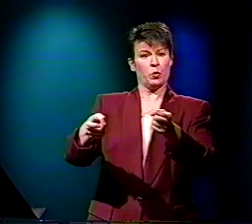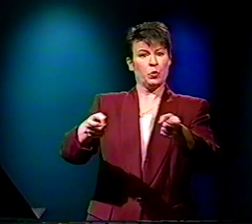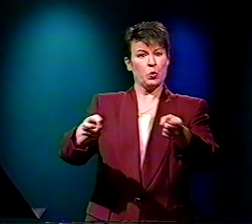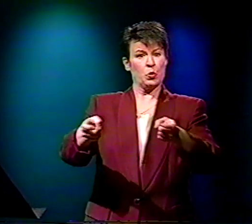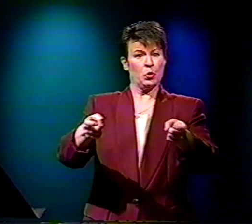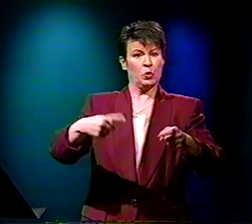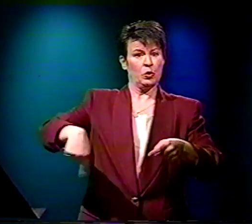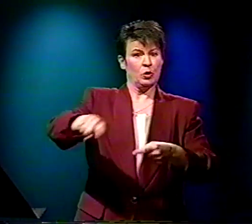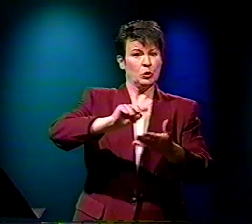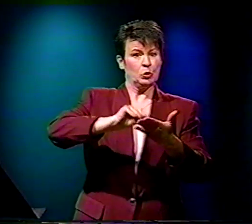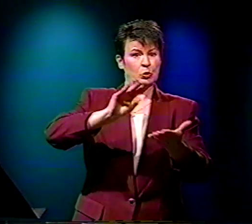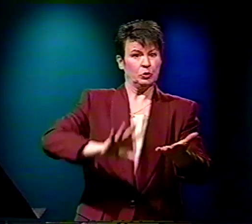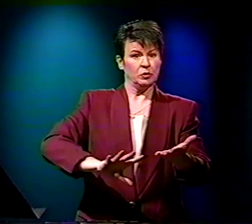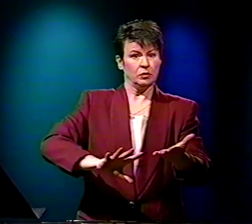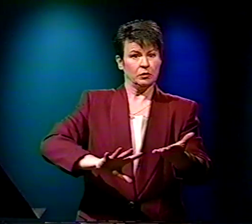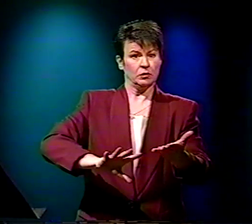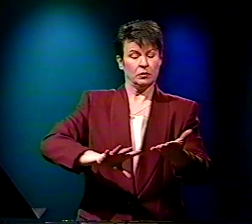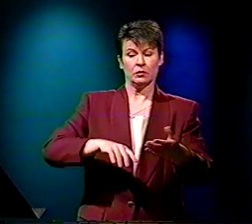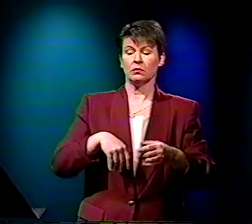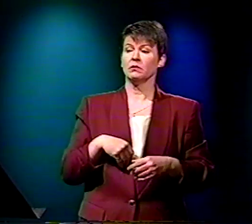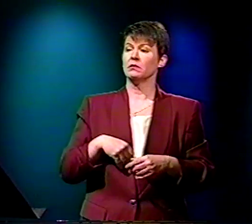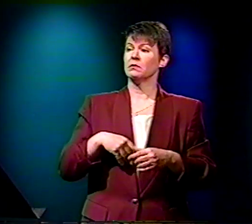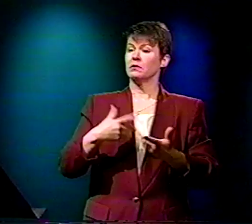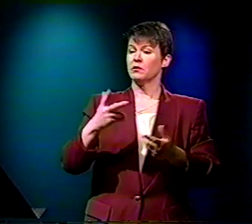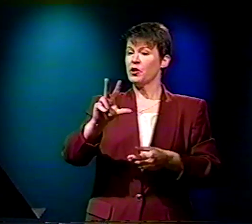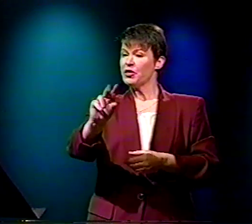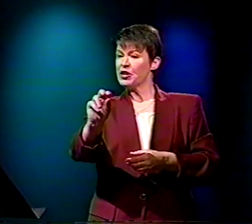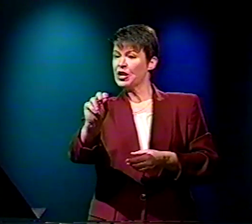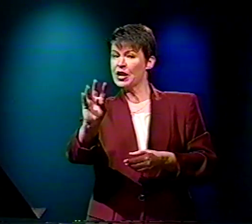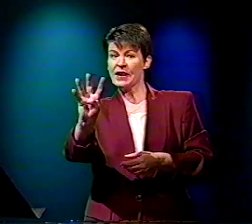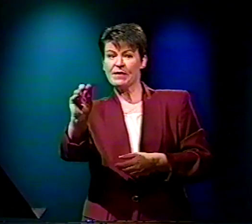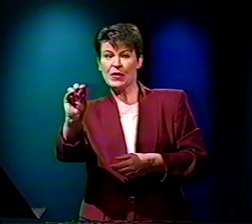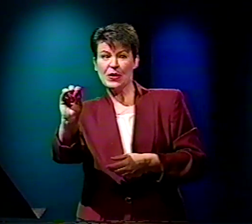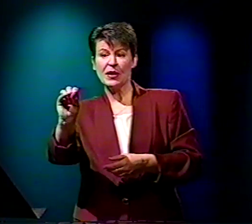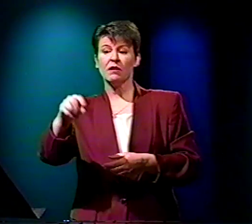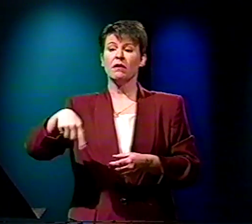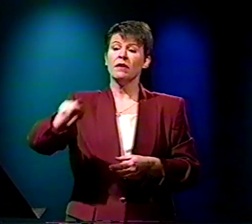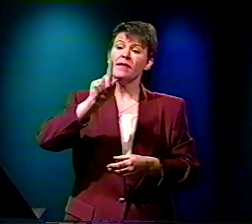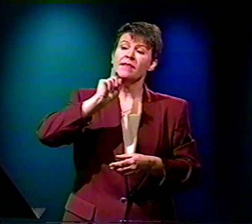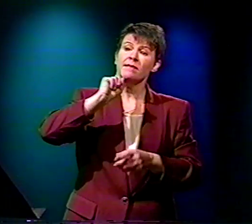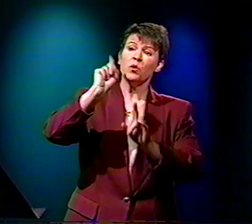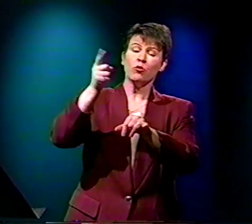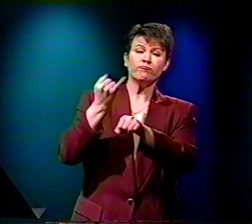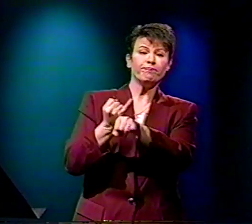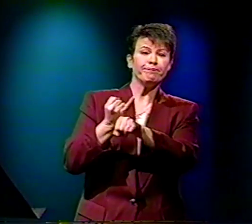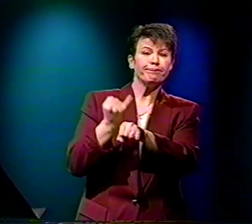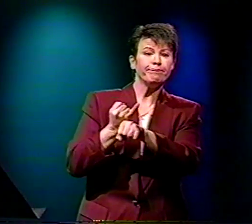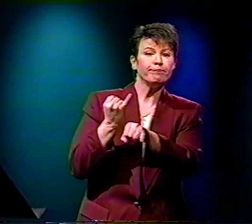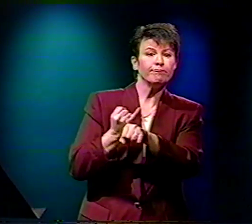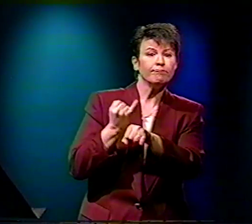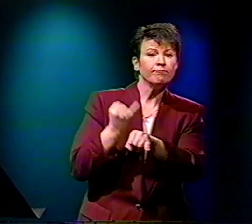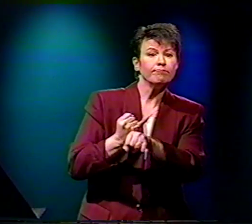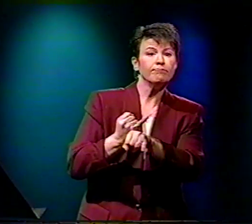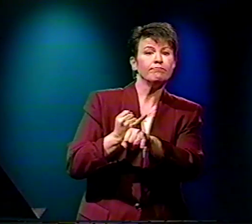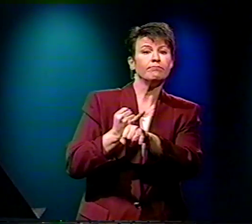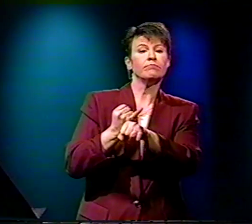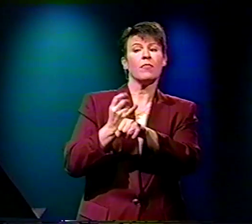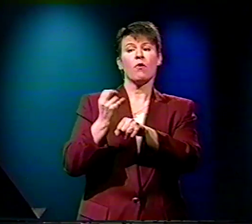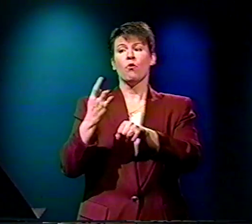where there was an educational interpreter who often had control over the students versus perhaps a deaf person who's 30 or 40 and